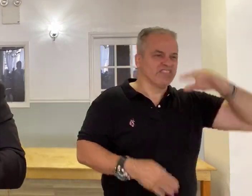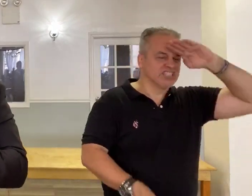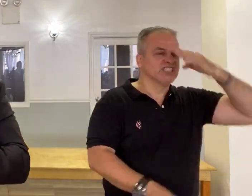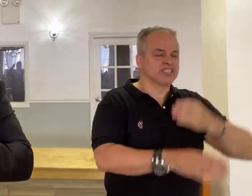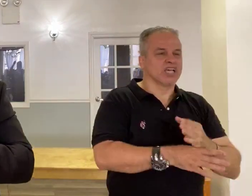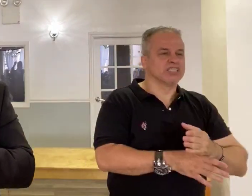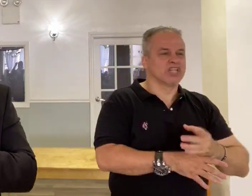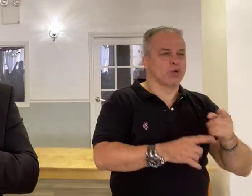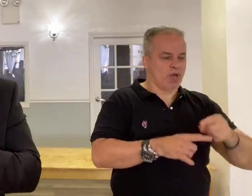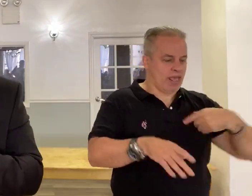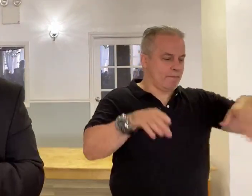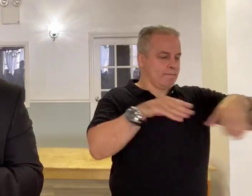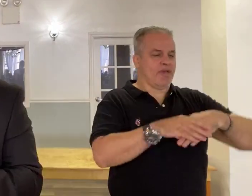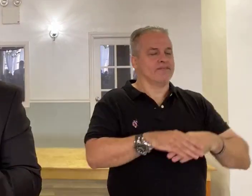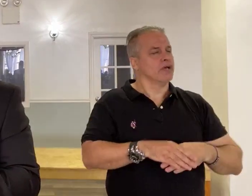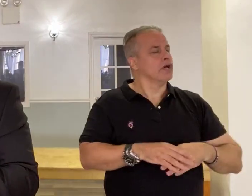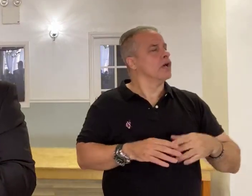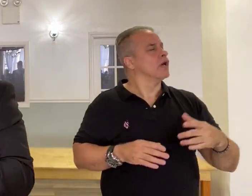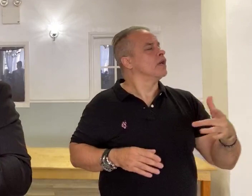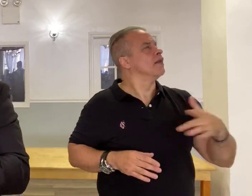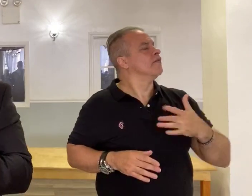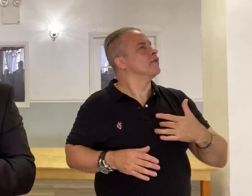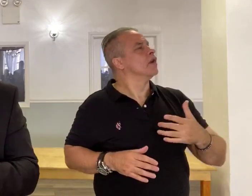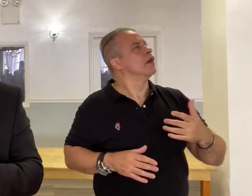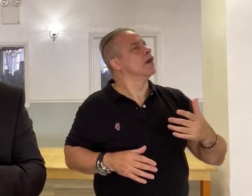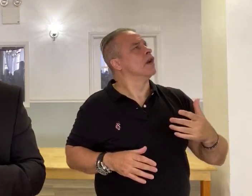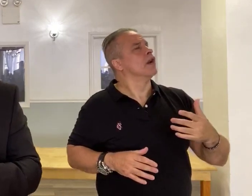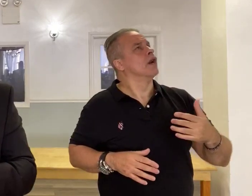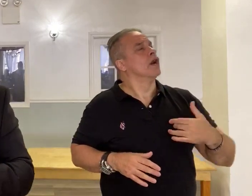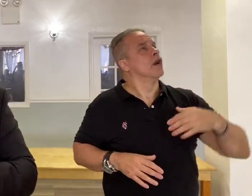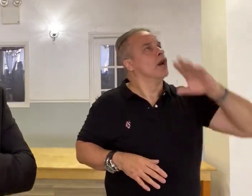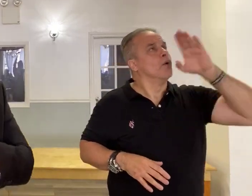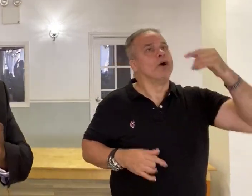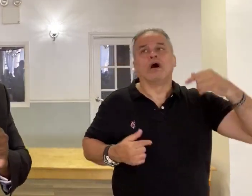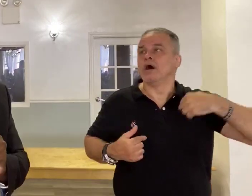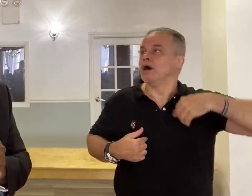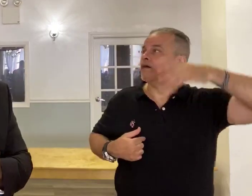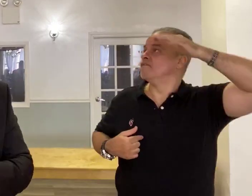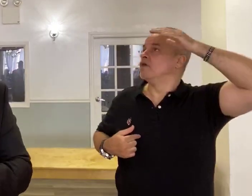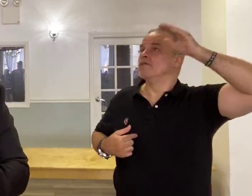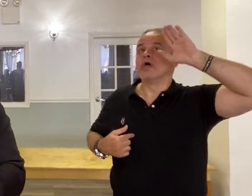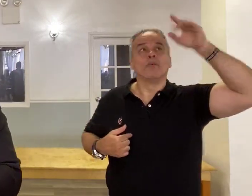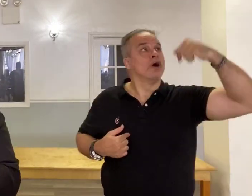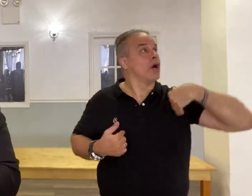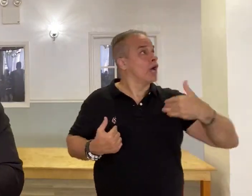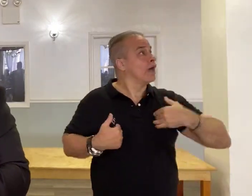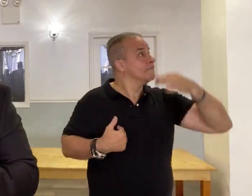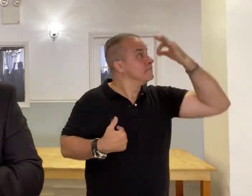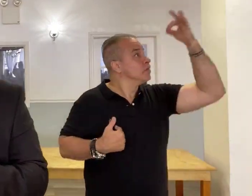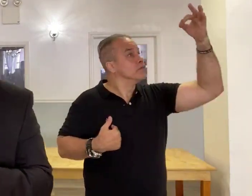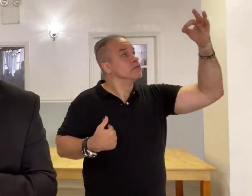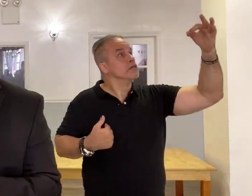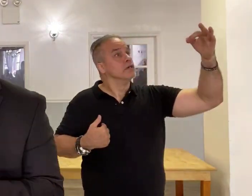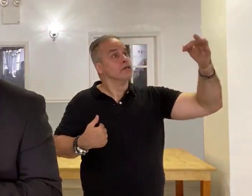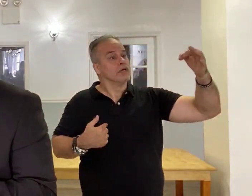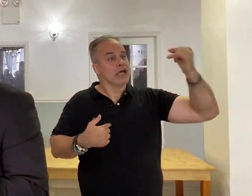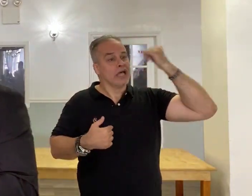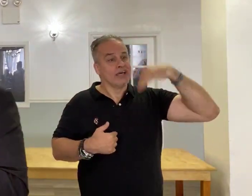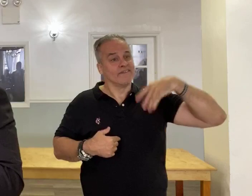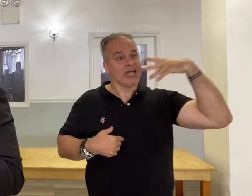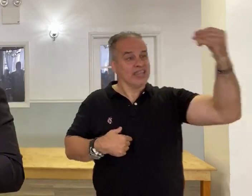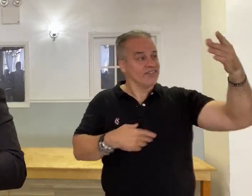And now, having been inspired to understand that there was a future awaiting him, that maybe I could get out of